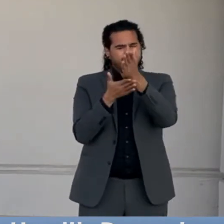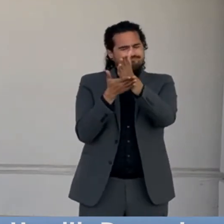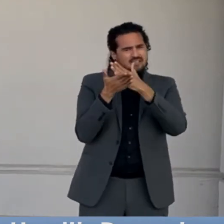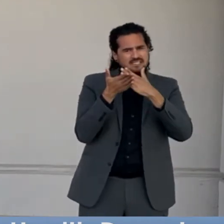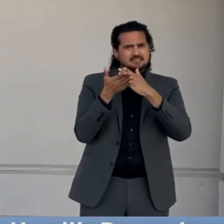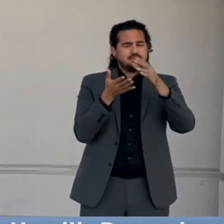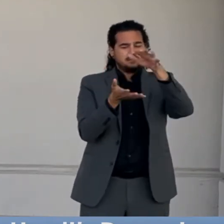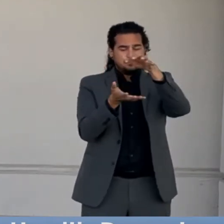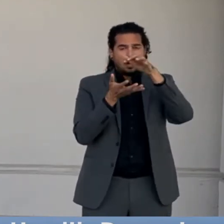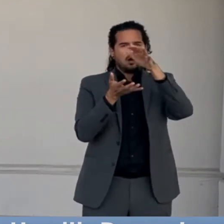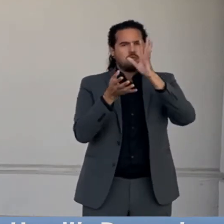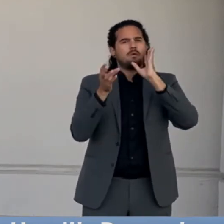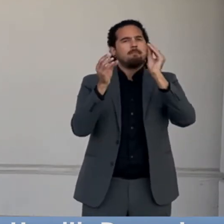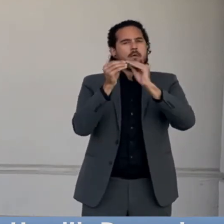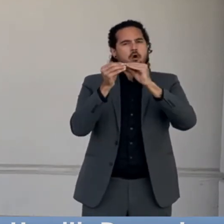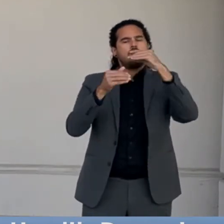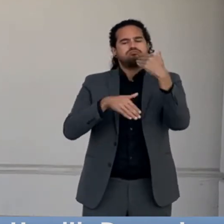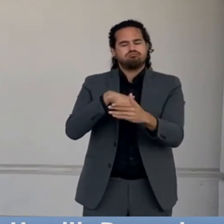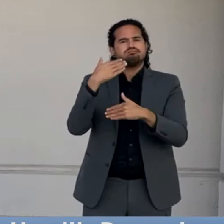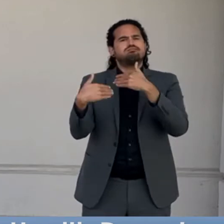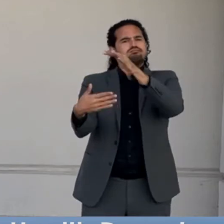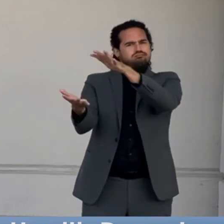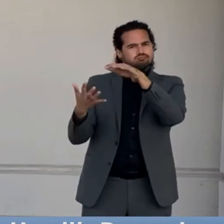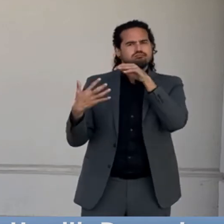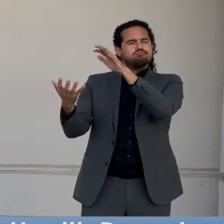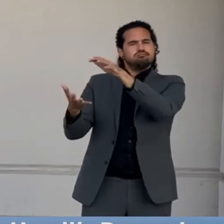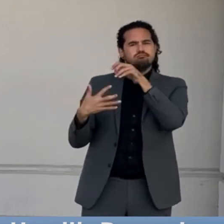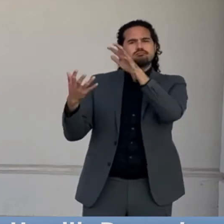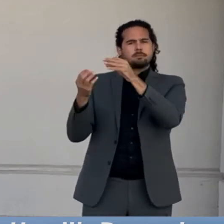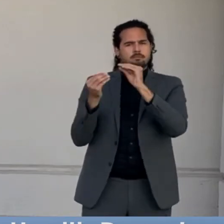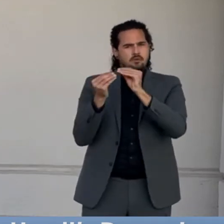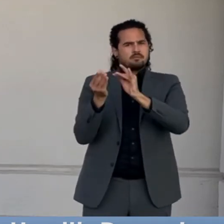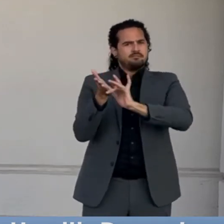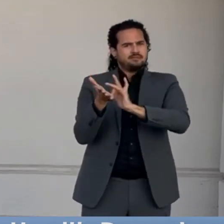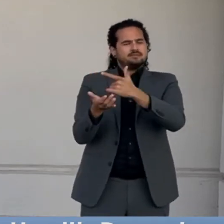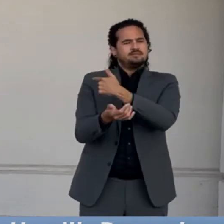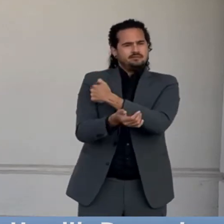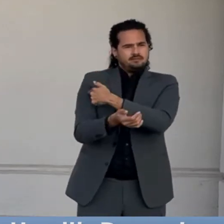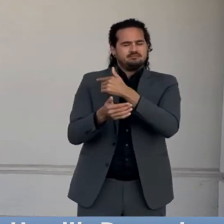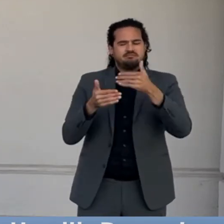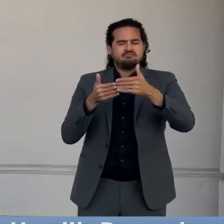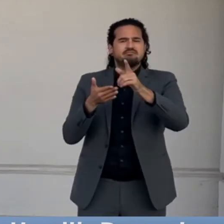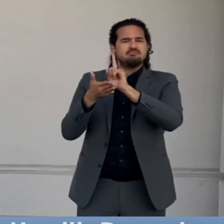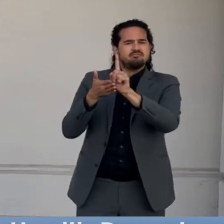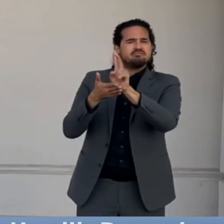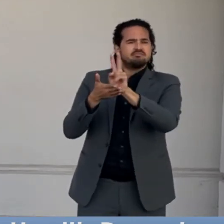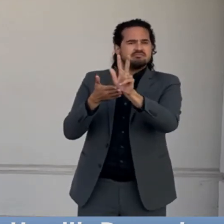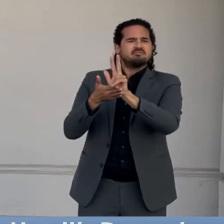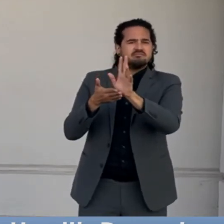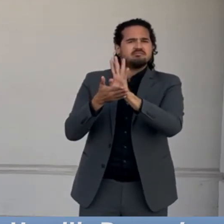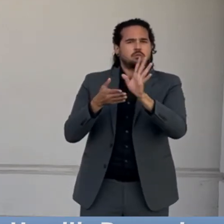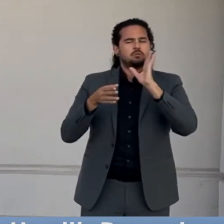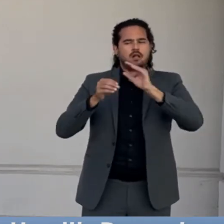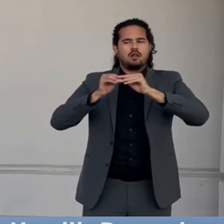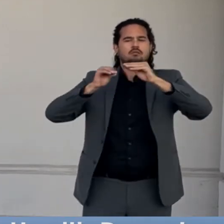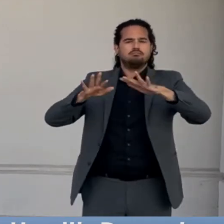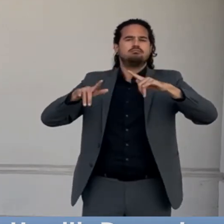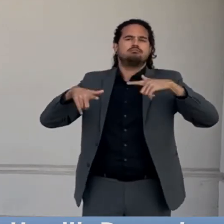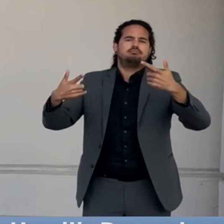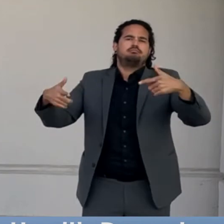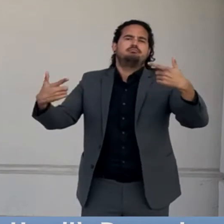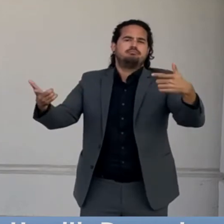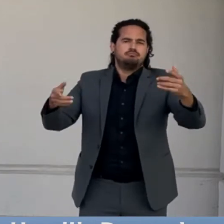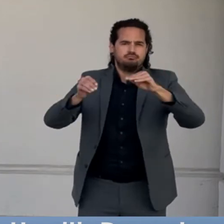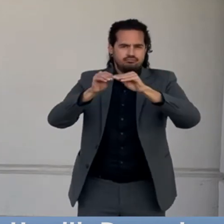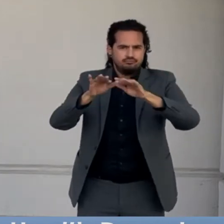be coming over the next several weeks and months to eventually vaccinate everyone in our community. We